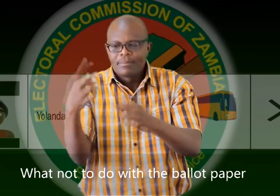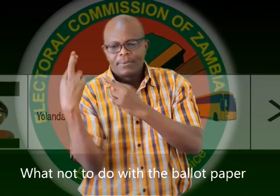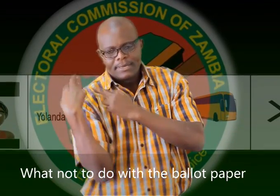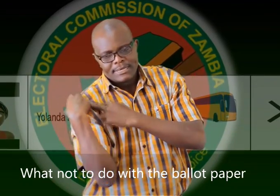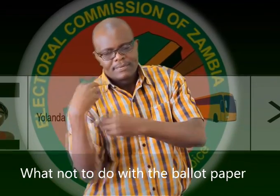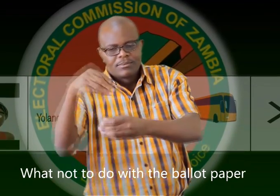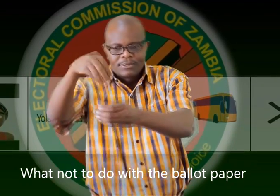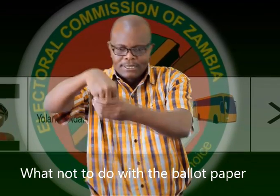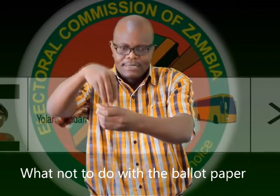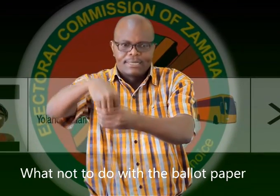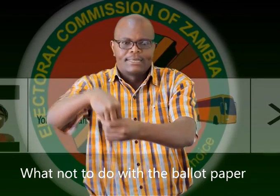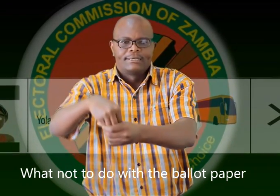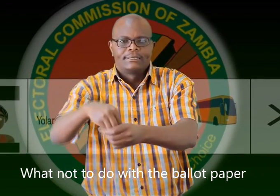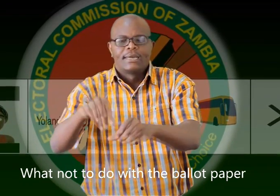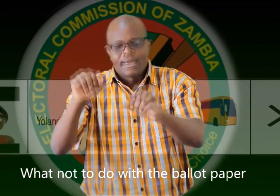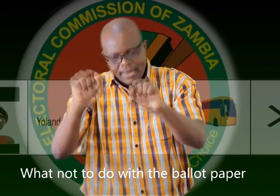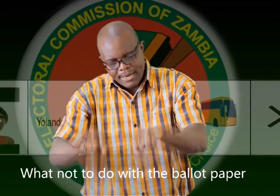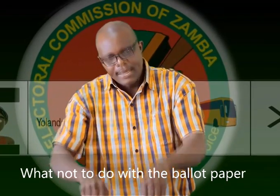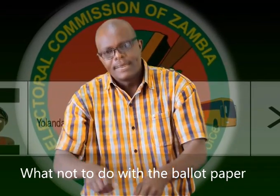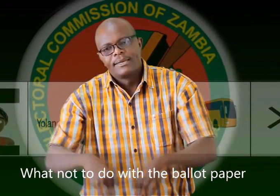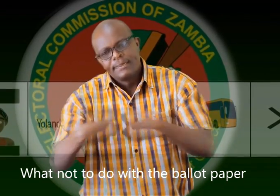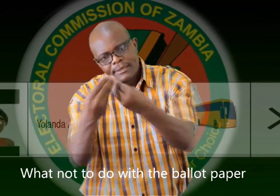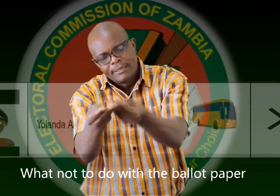What not to do with the ballot paper.